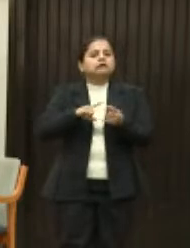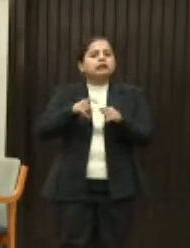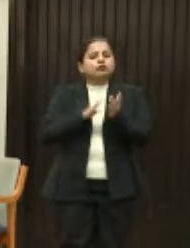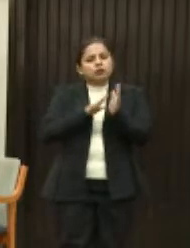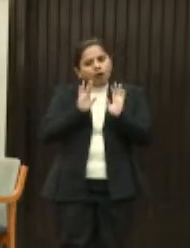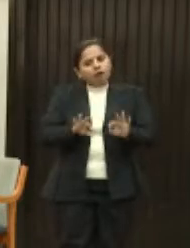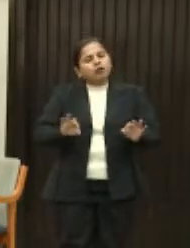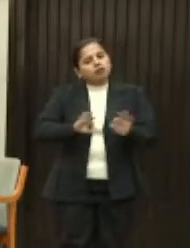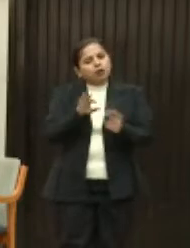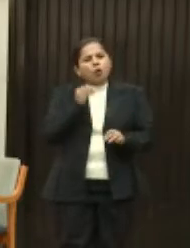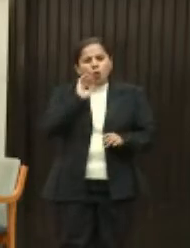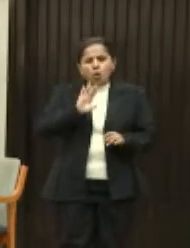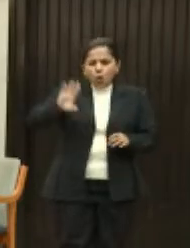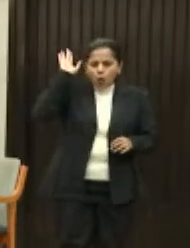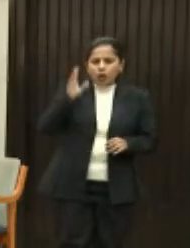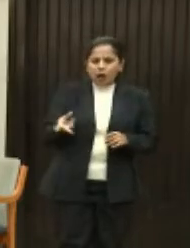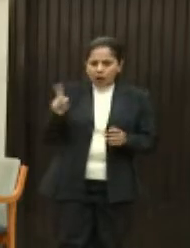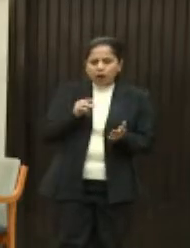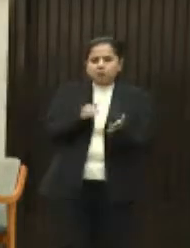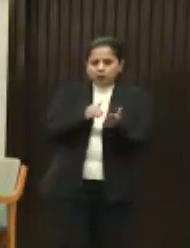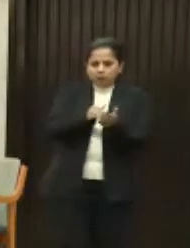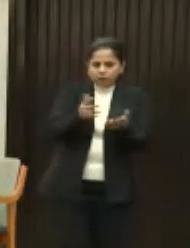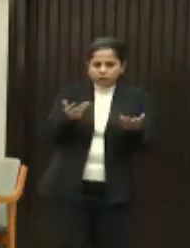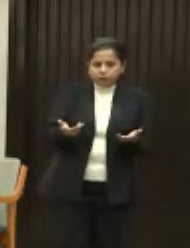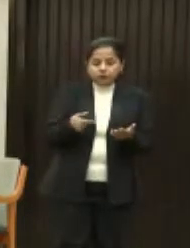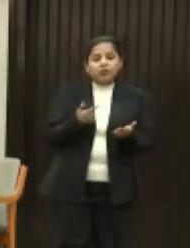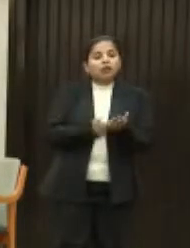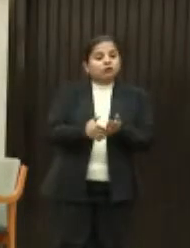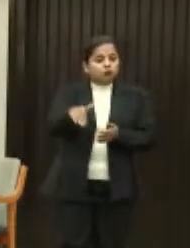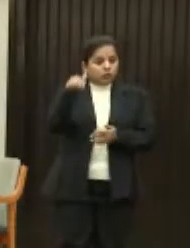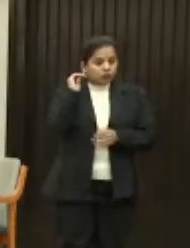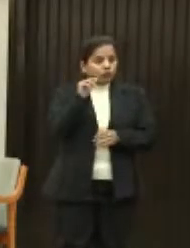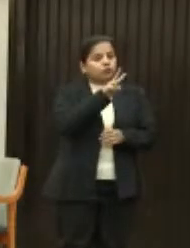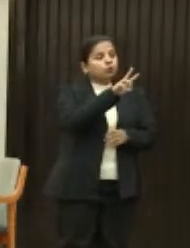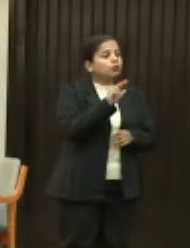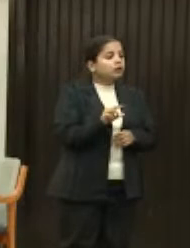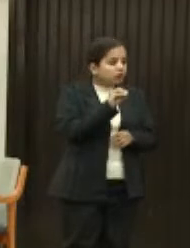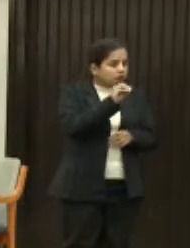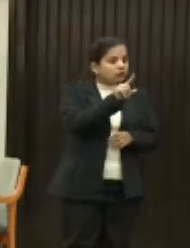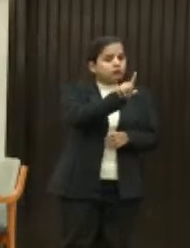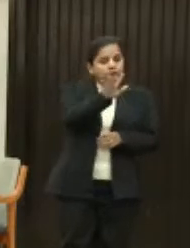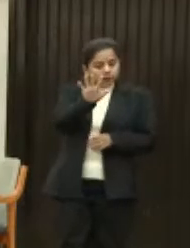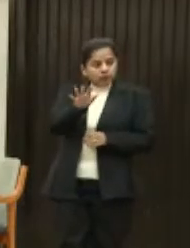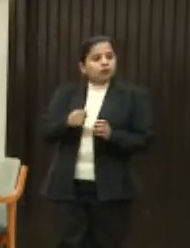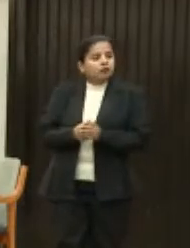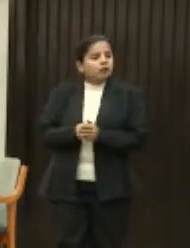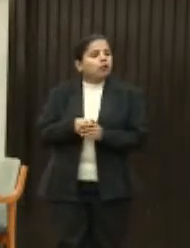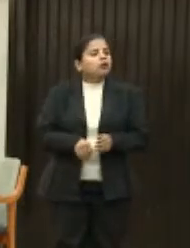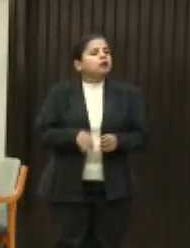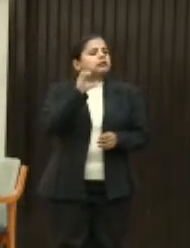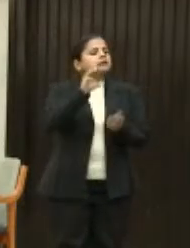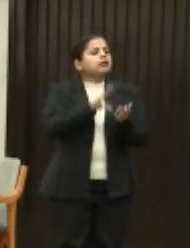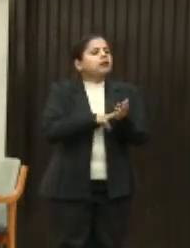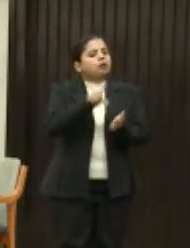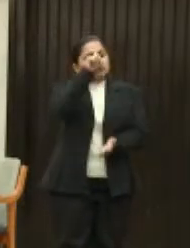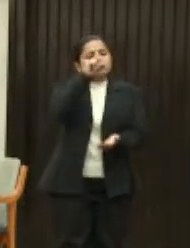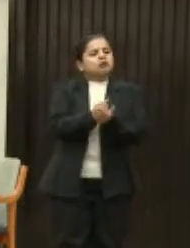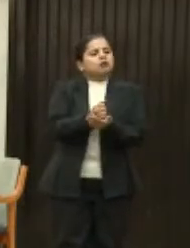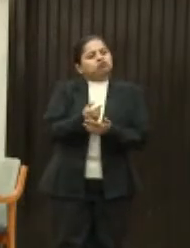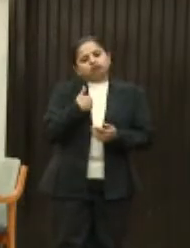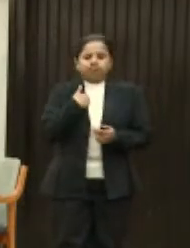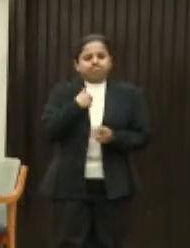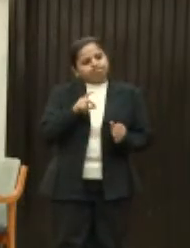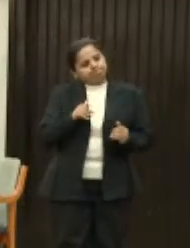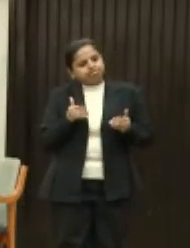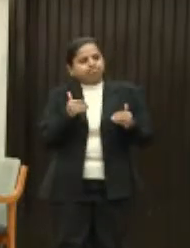repealed. In Rajasthan in 2015, the chief minister decided to do this.